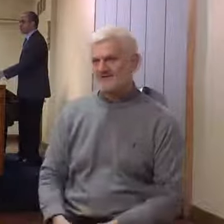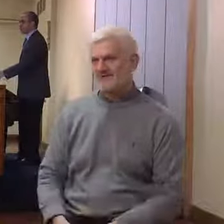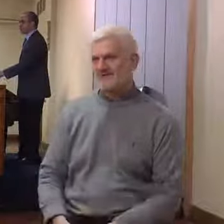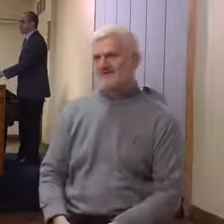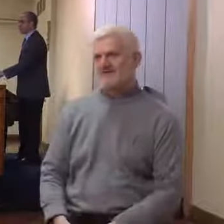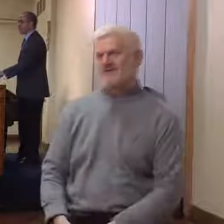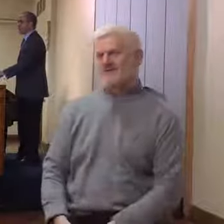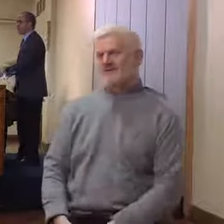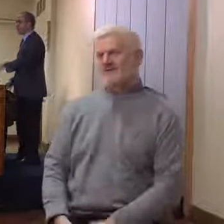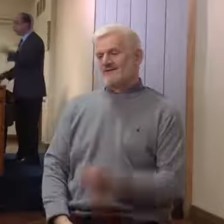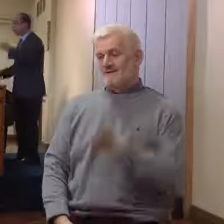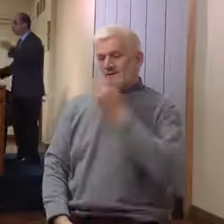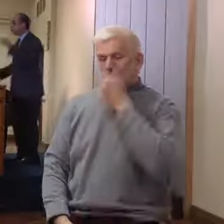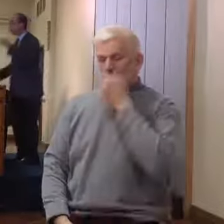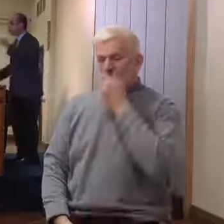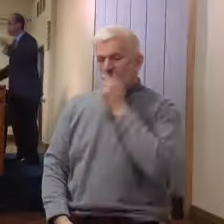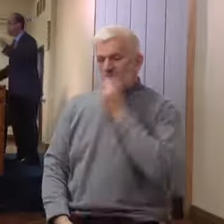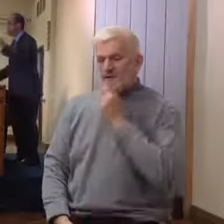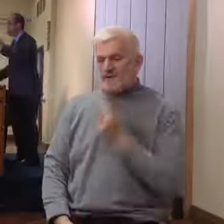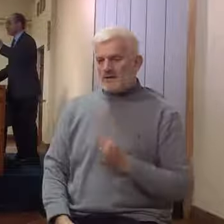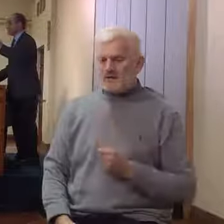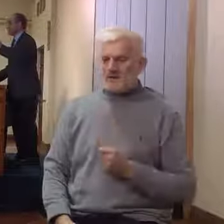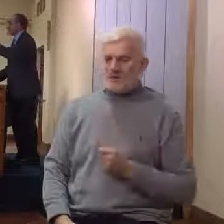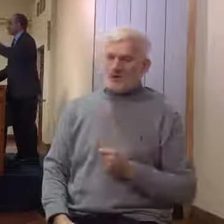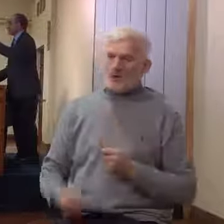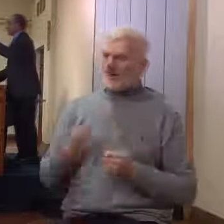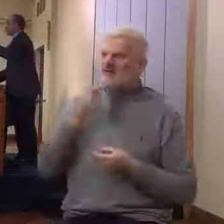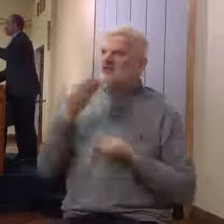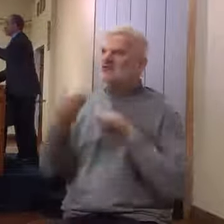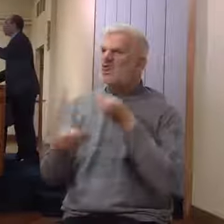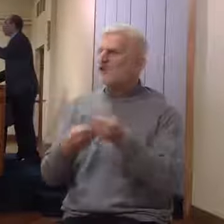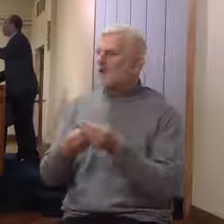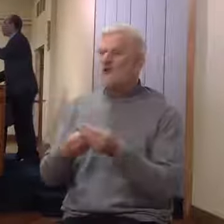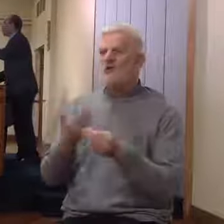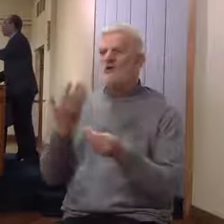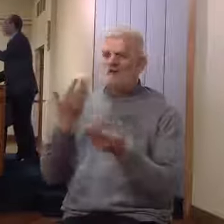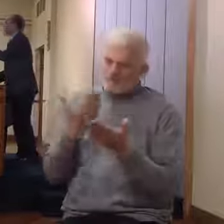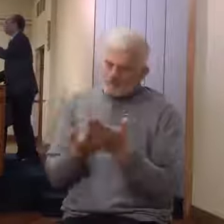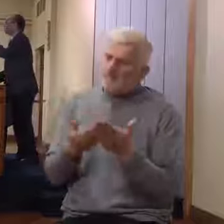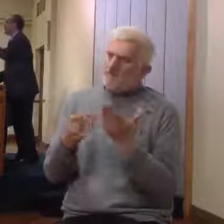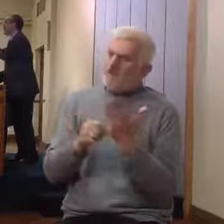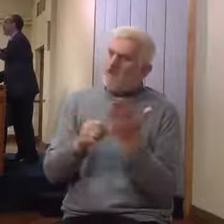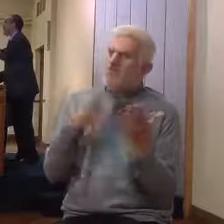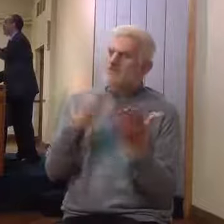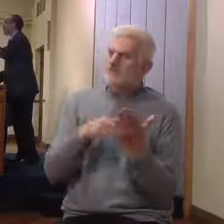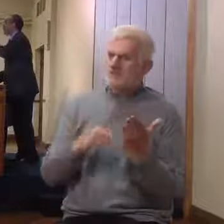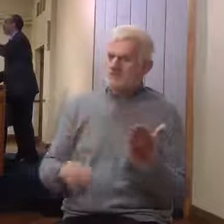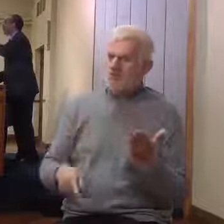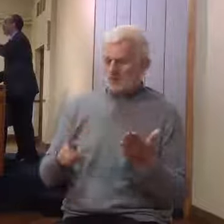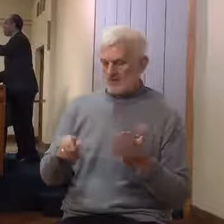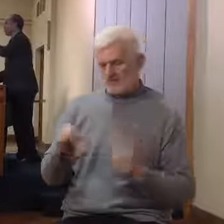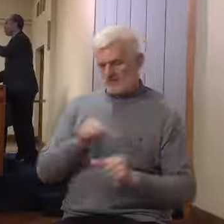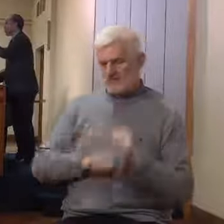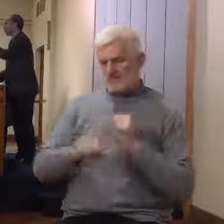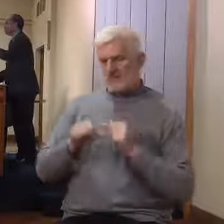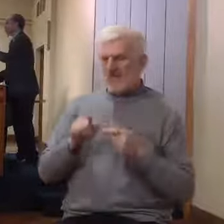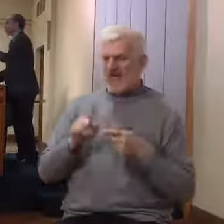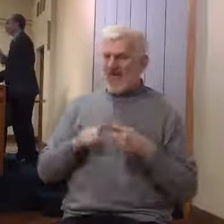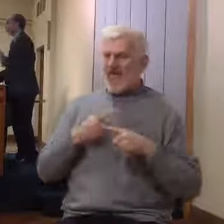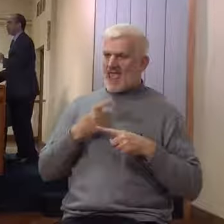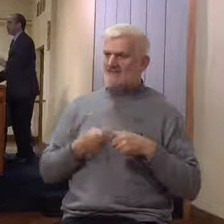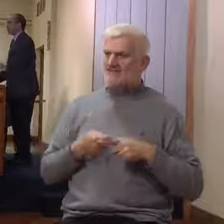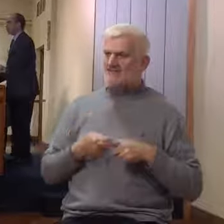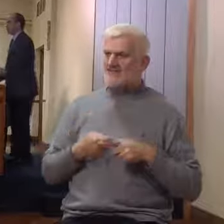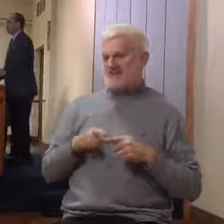anecdotes, but I will give you what does the Bible say. When you go back to the beginning, in Exodus chapter 1, we don't have to